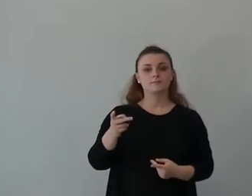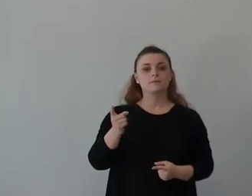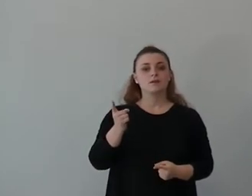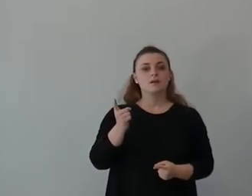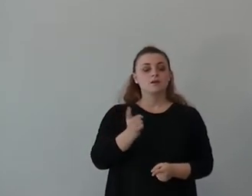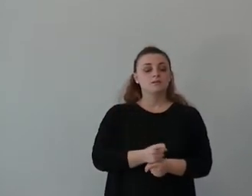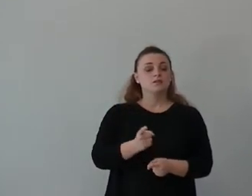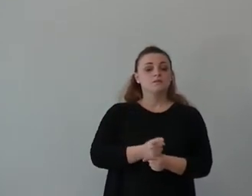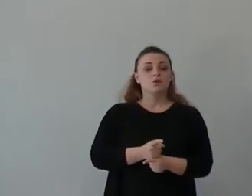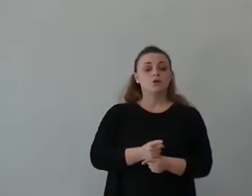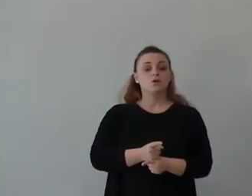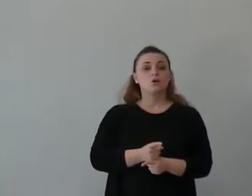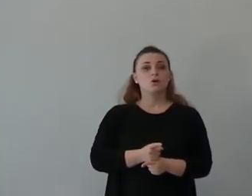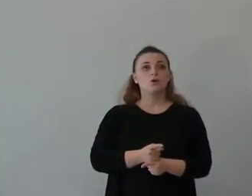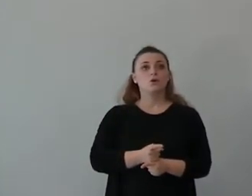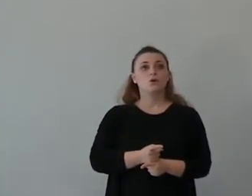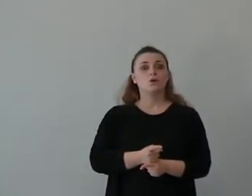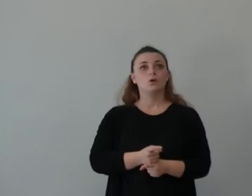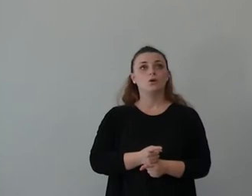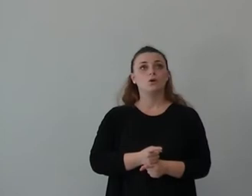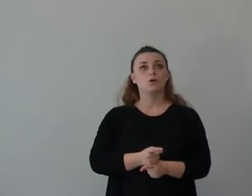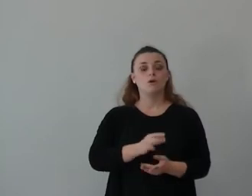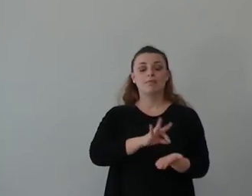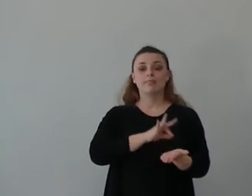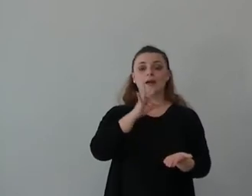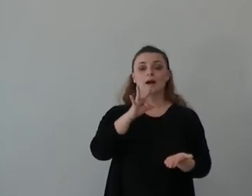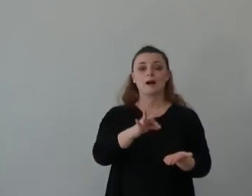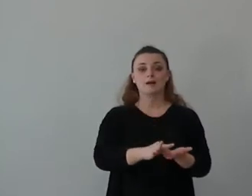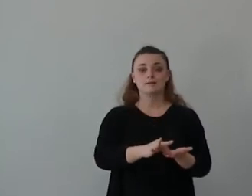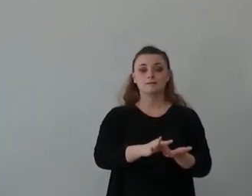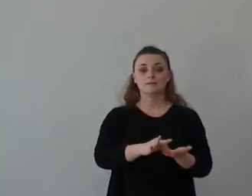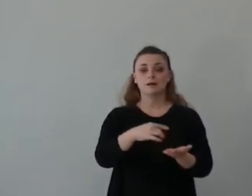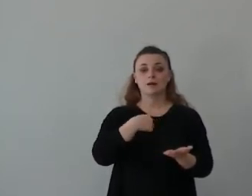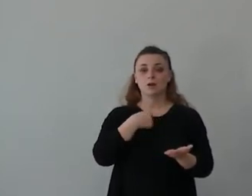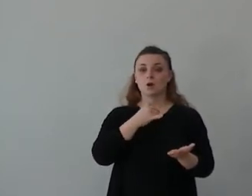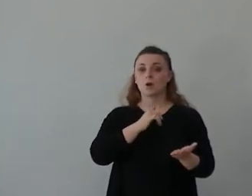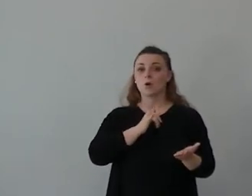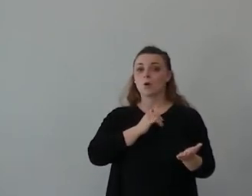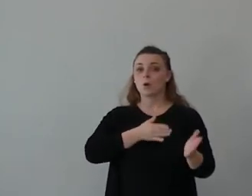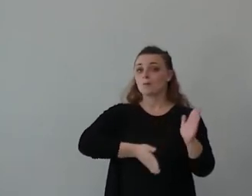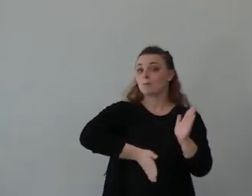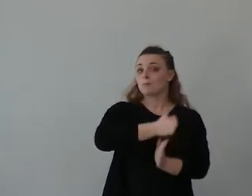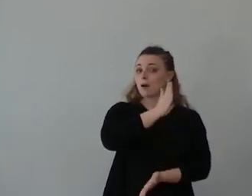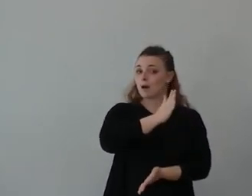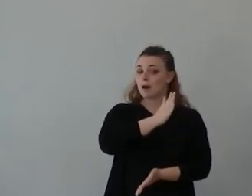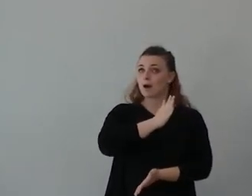della partenza, forse all'autunno. God has provided opportunities for